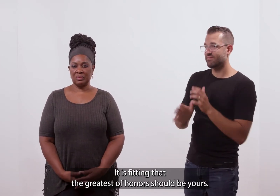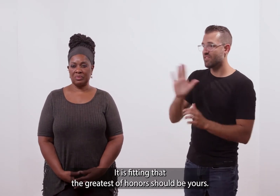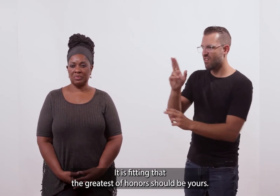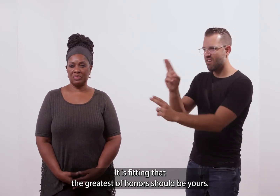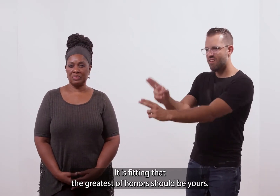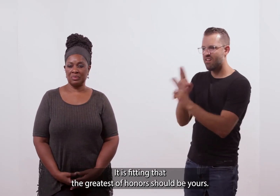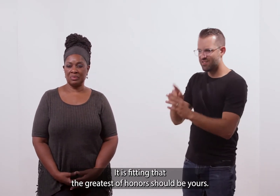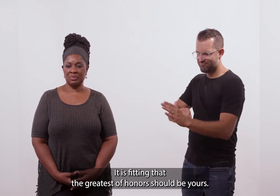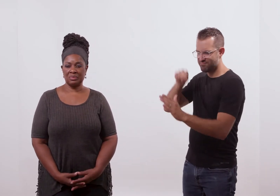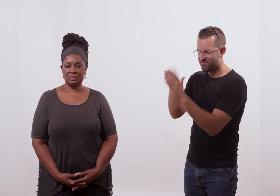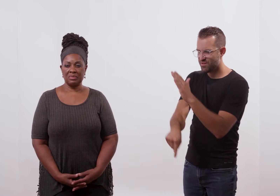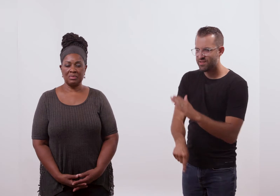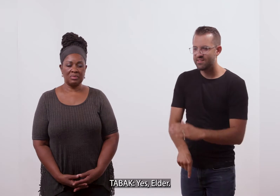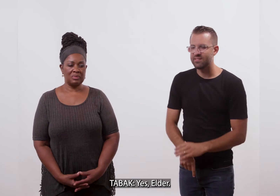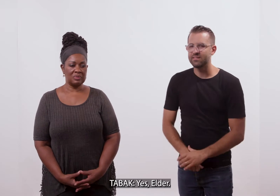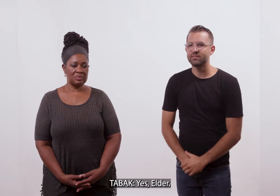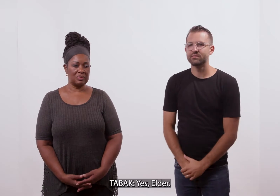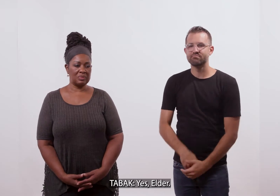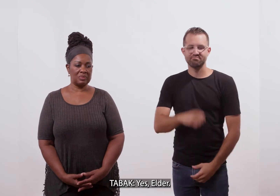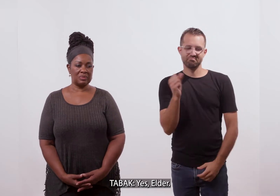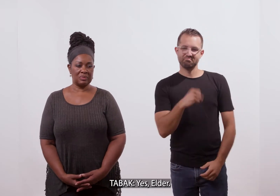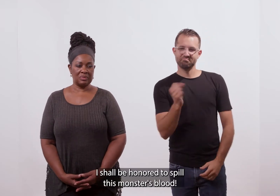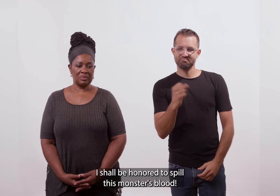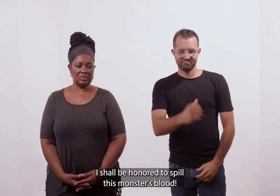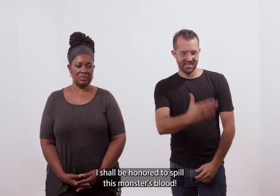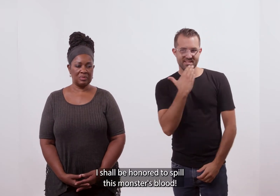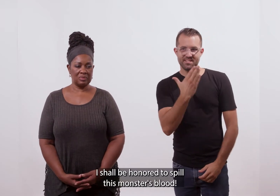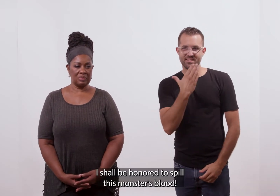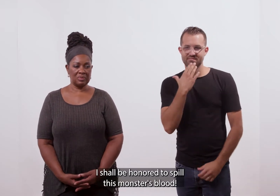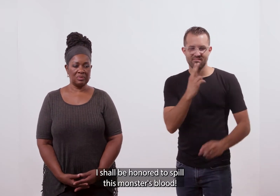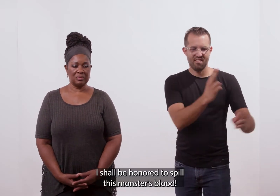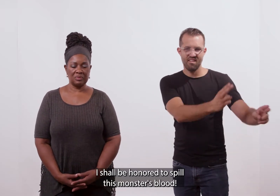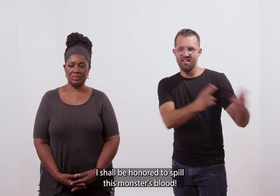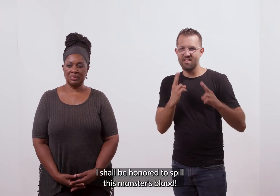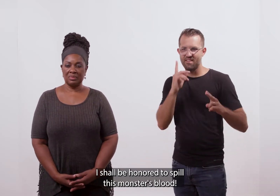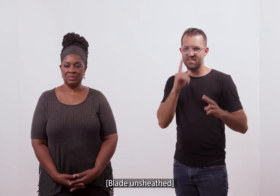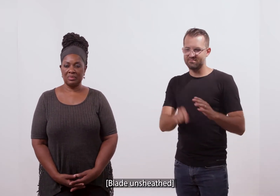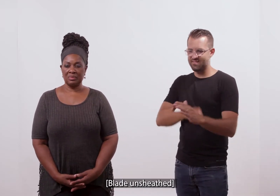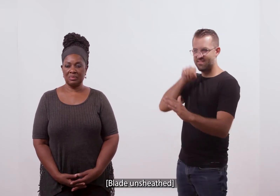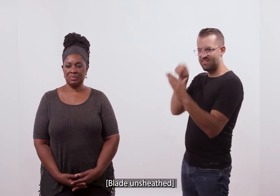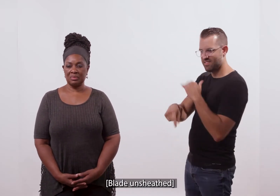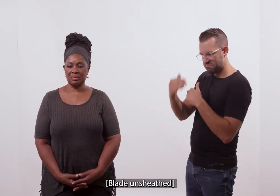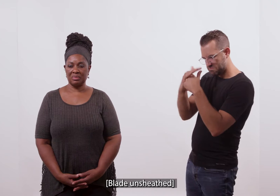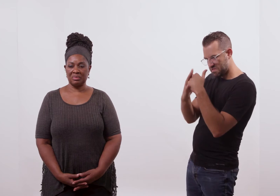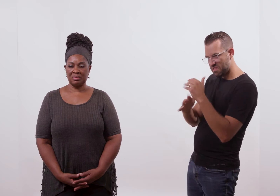be yours. Yes, Elder. I shall be honored to spill this monster's blood.